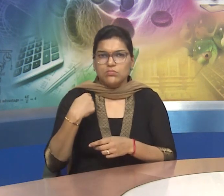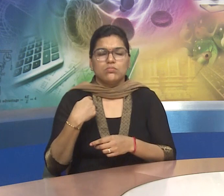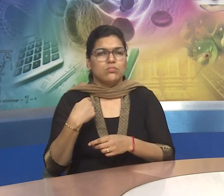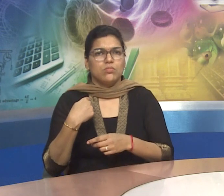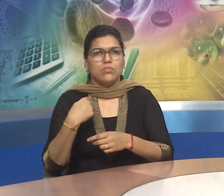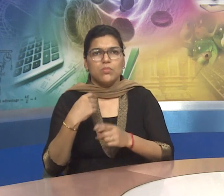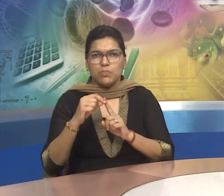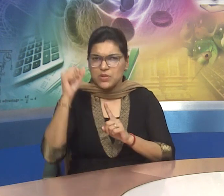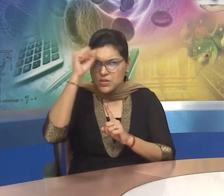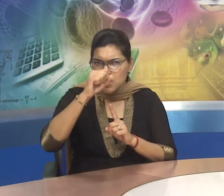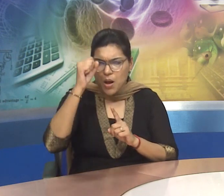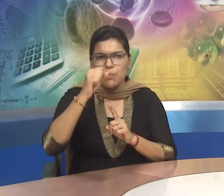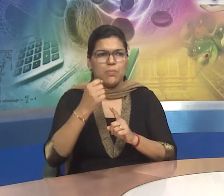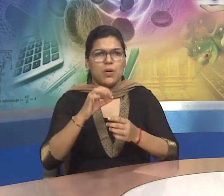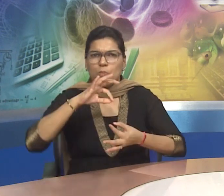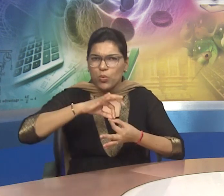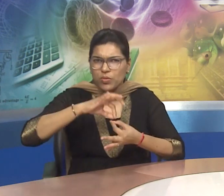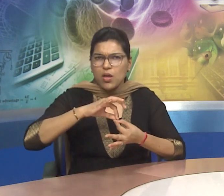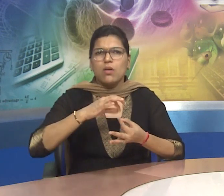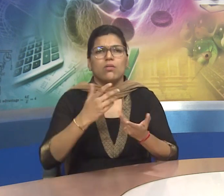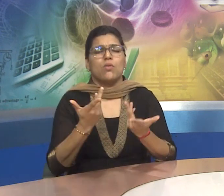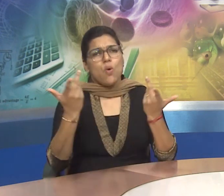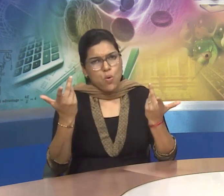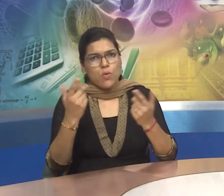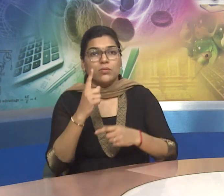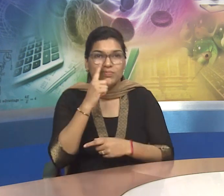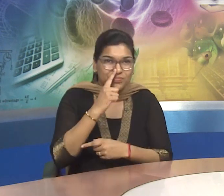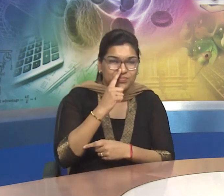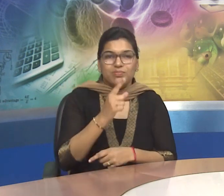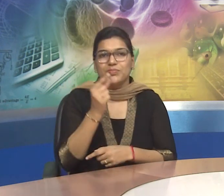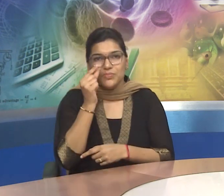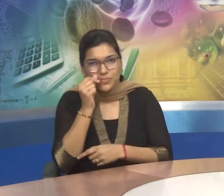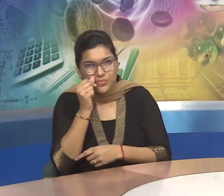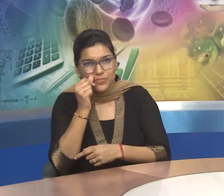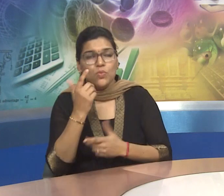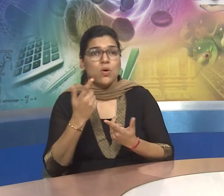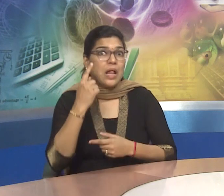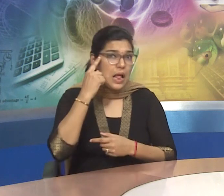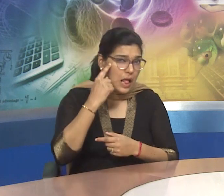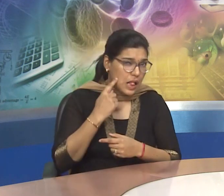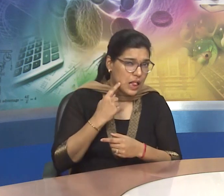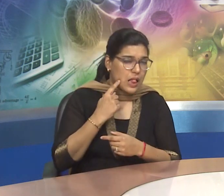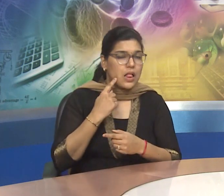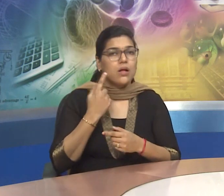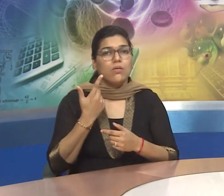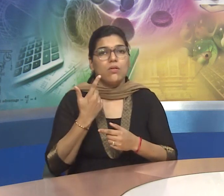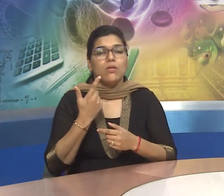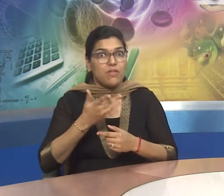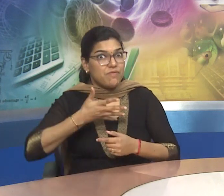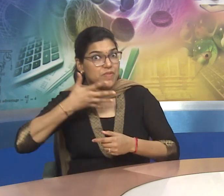it explains that right to equality means that there is no discrimination on the grounds of religion,